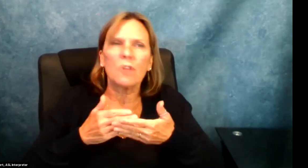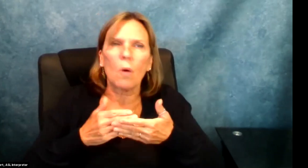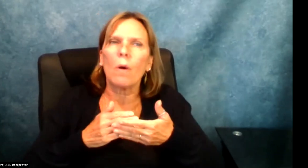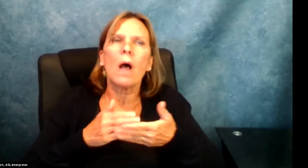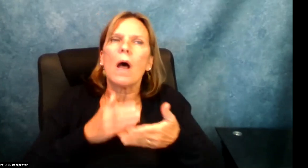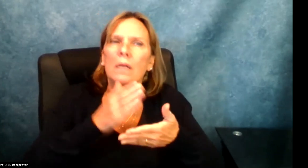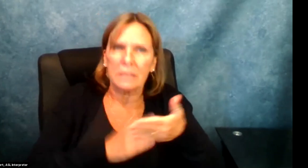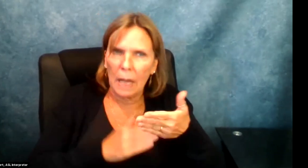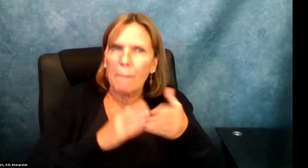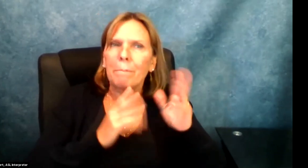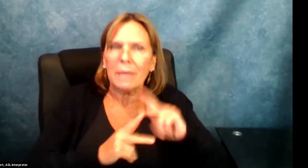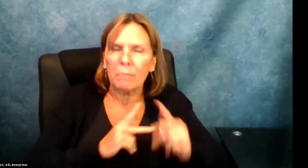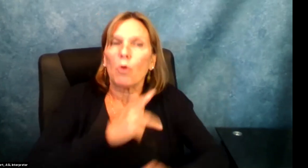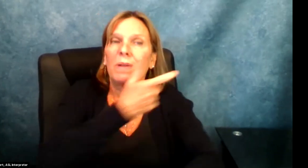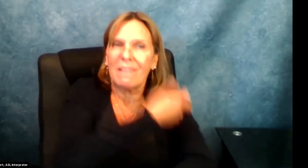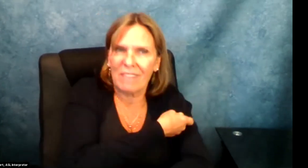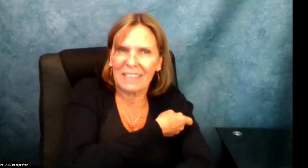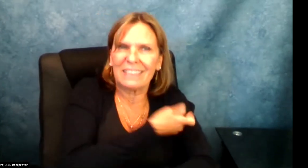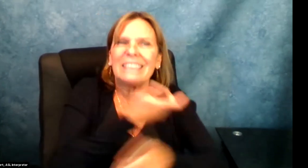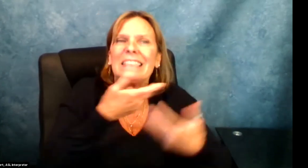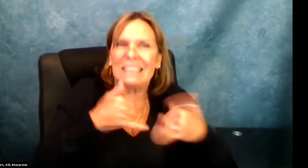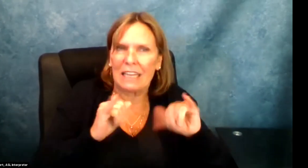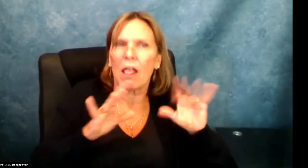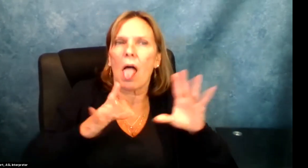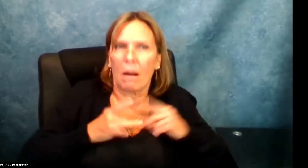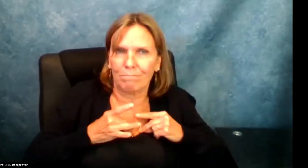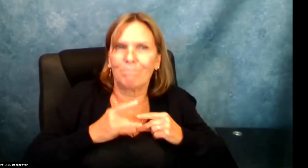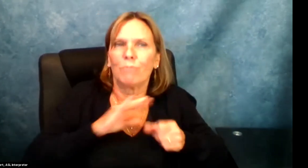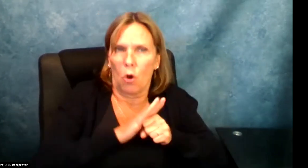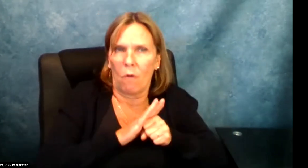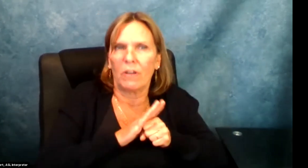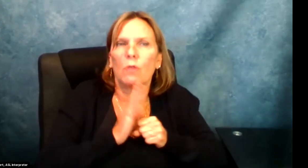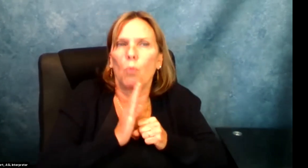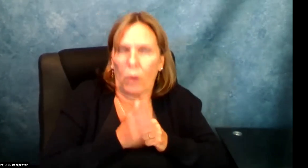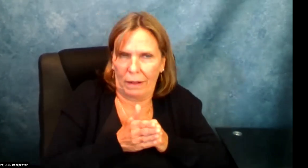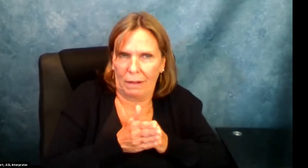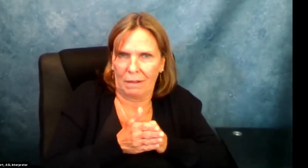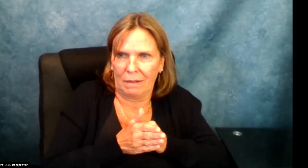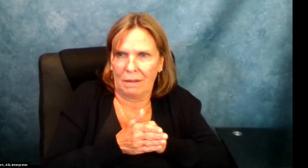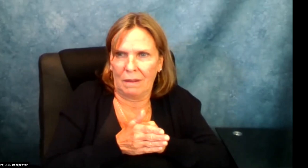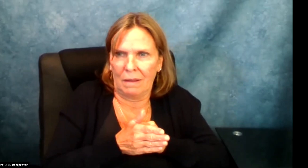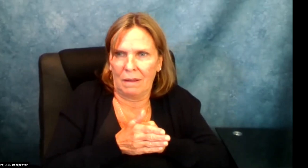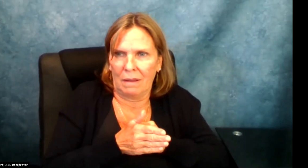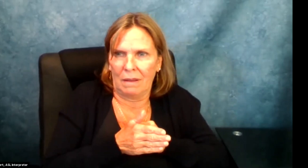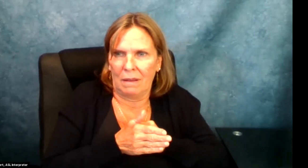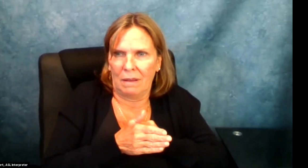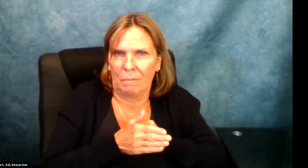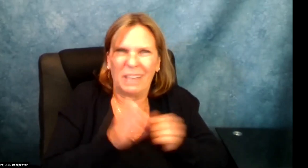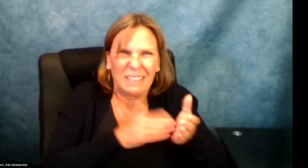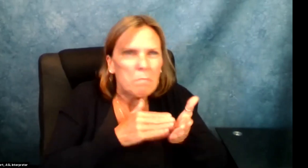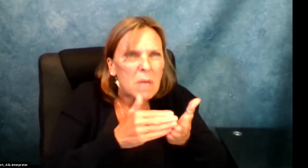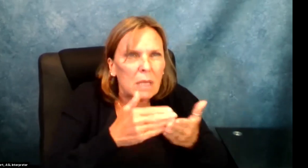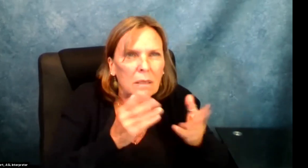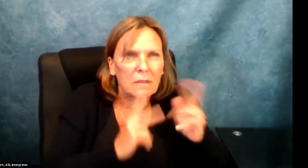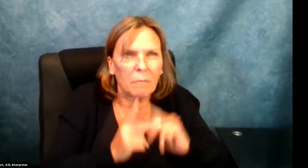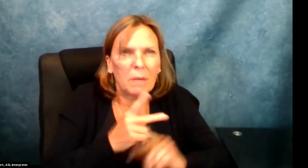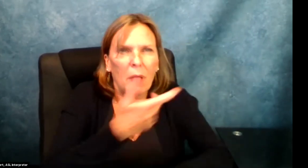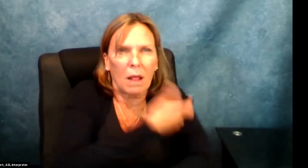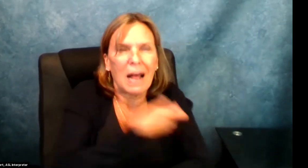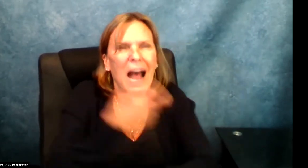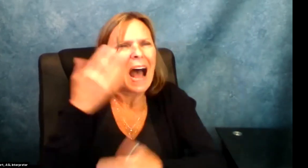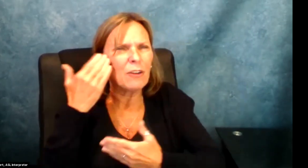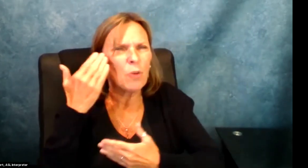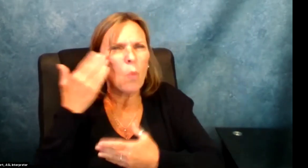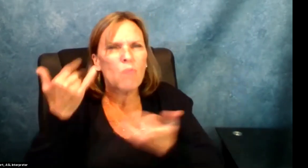still get COVID. I'm going to stay on and make sure I answer questions. So I know it's 8 o'clock, but